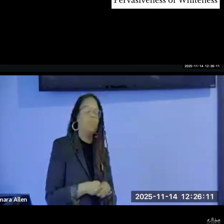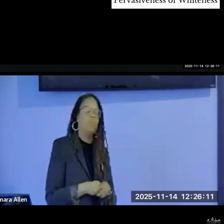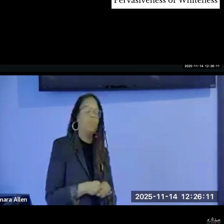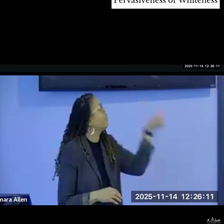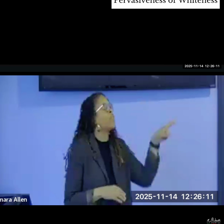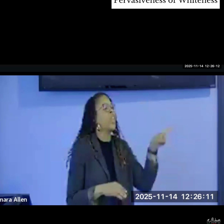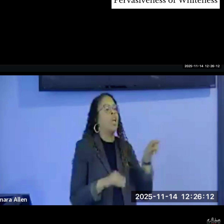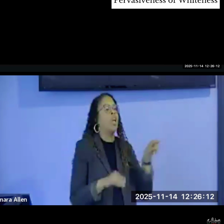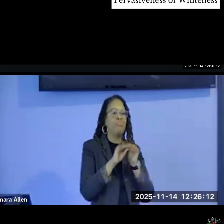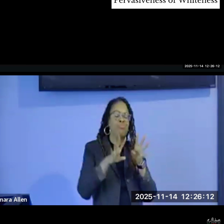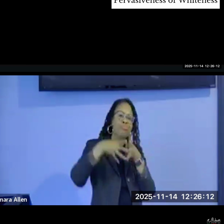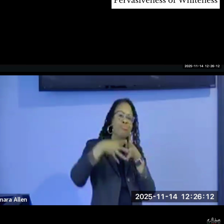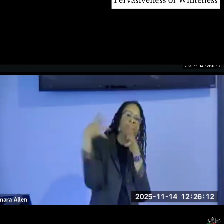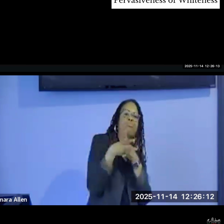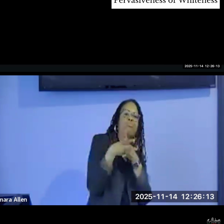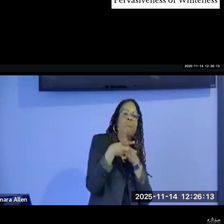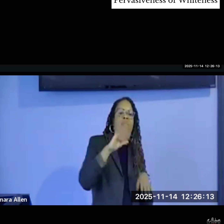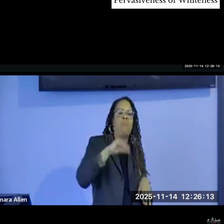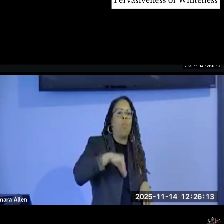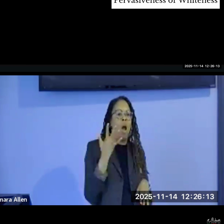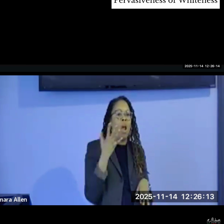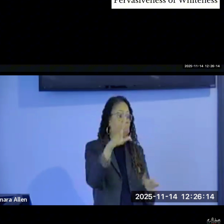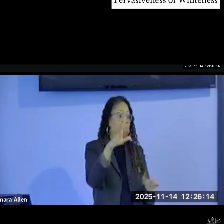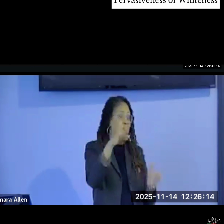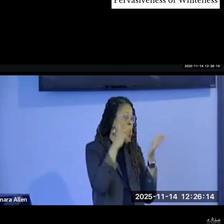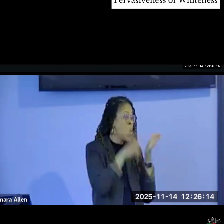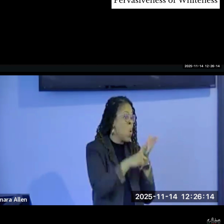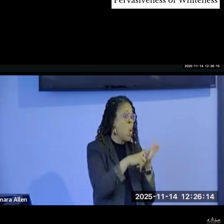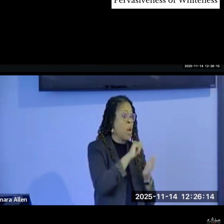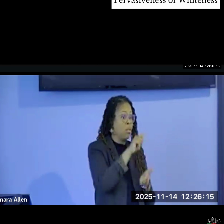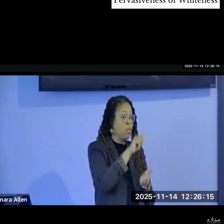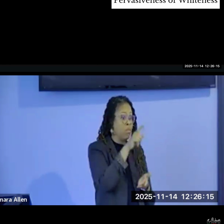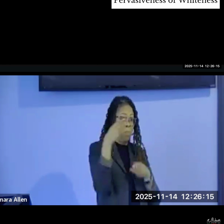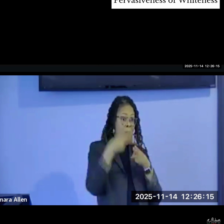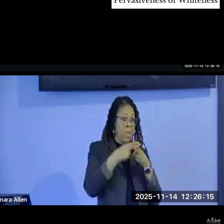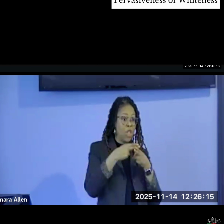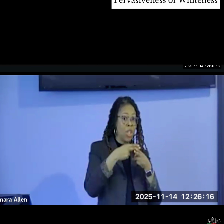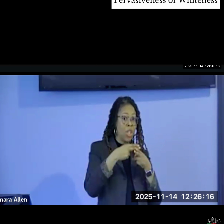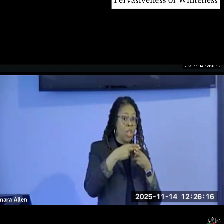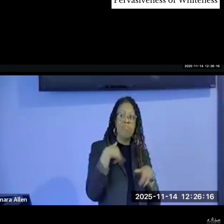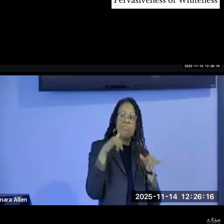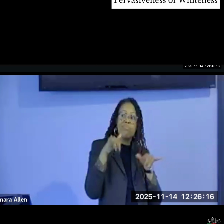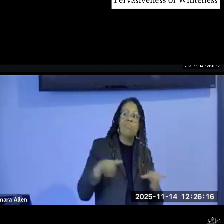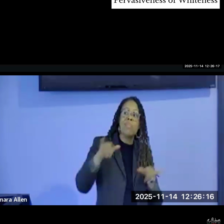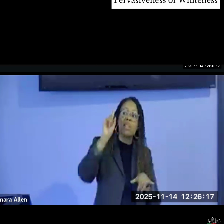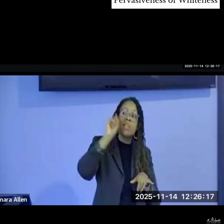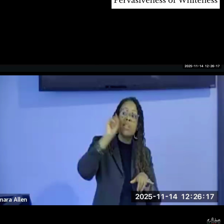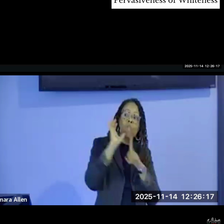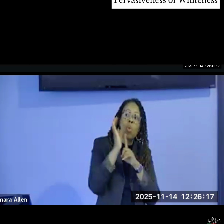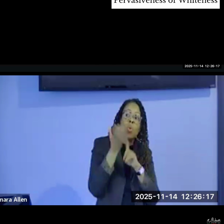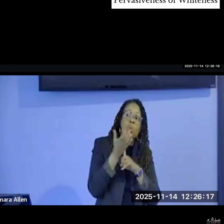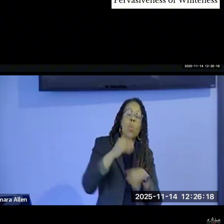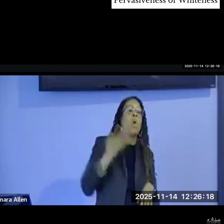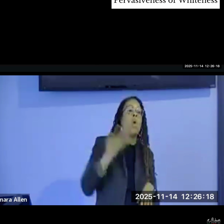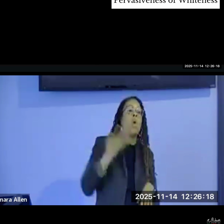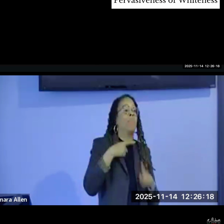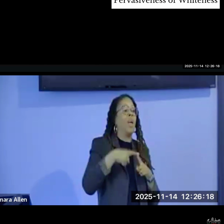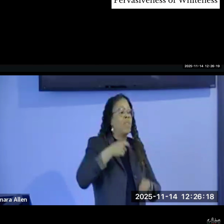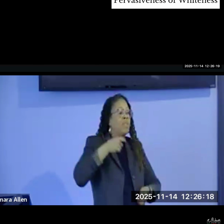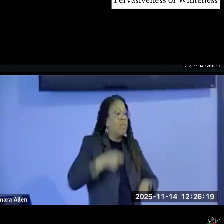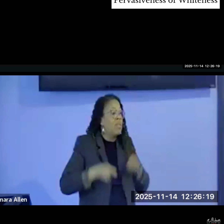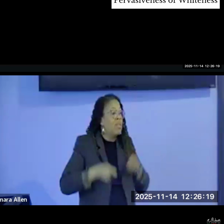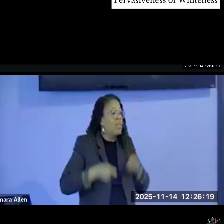education. The pervasiveness of whiteness,